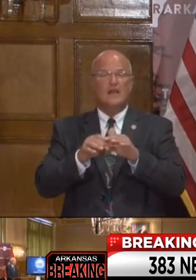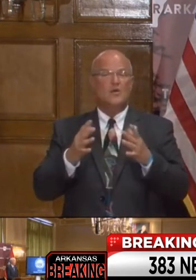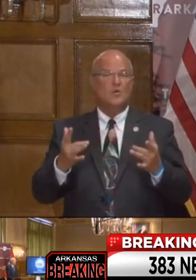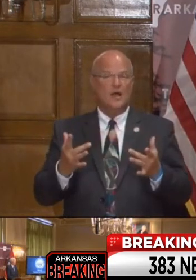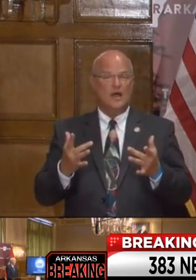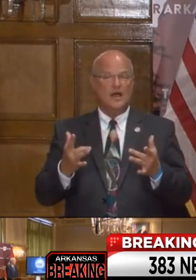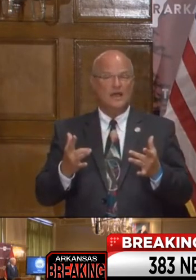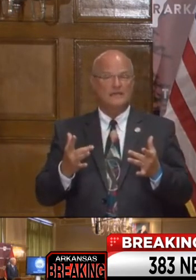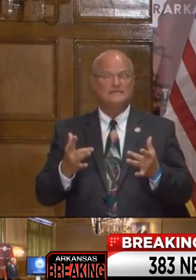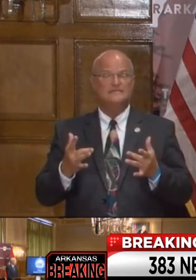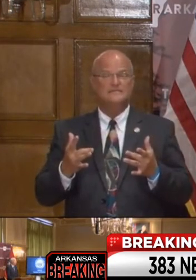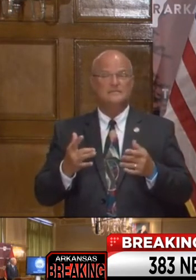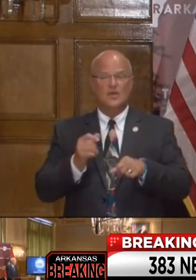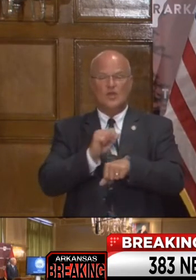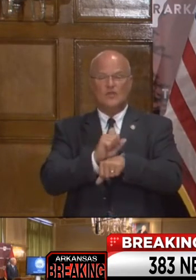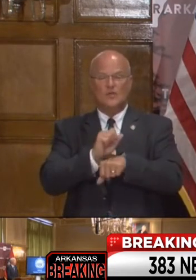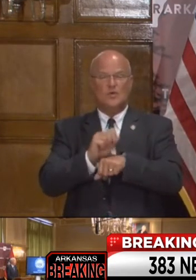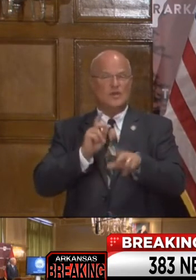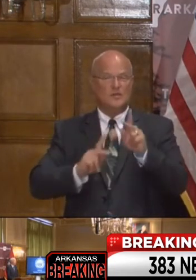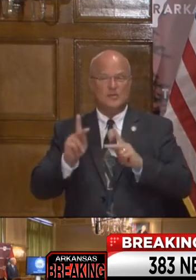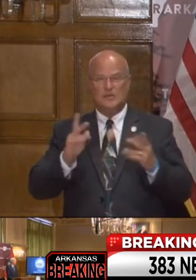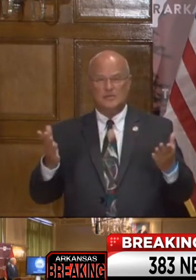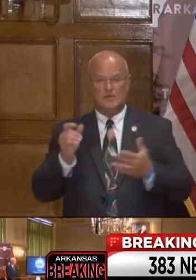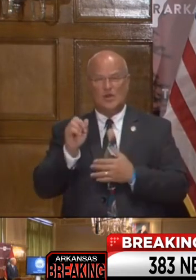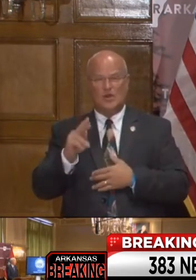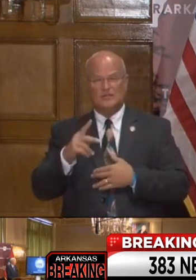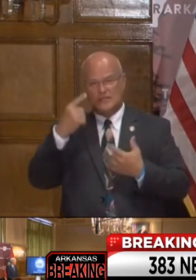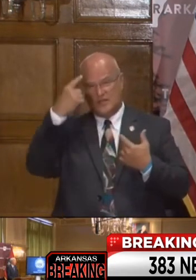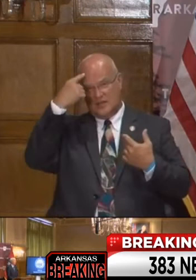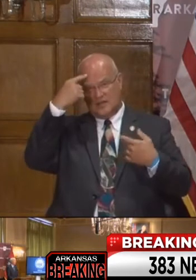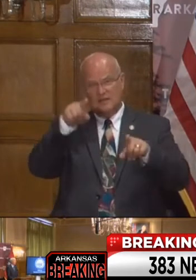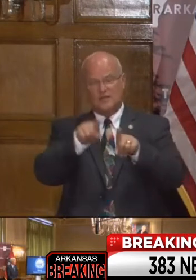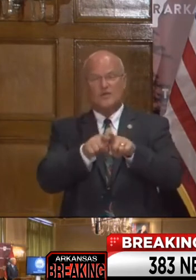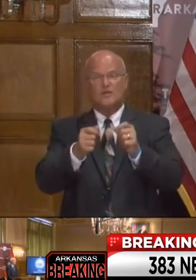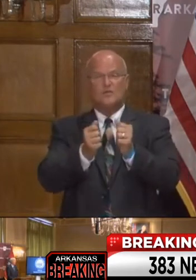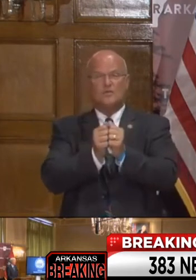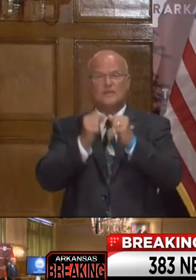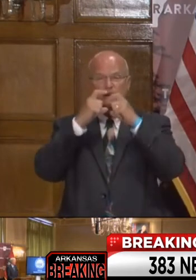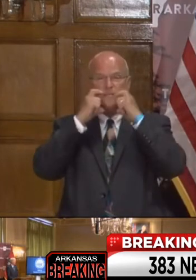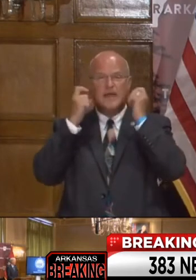the work of Arkansans in complying with the mask mandate.